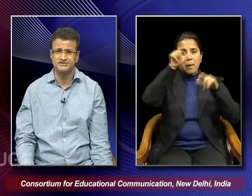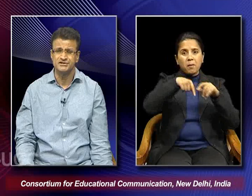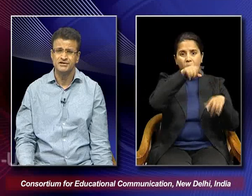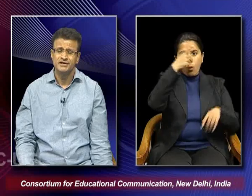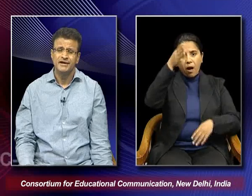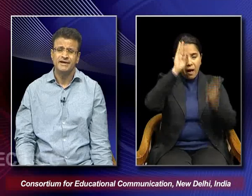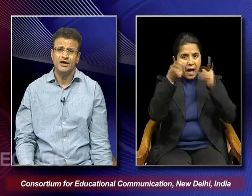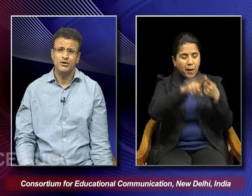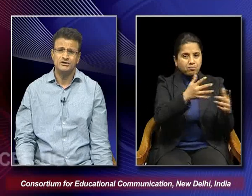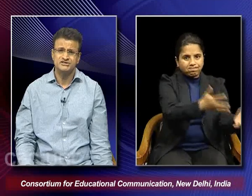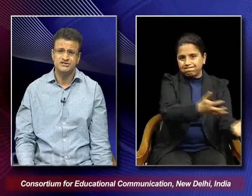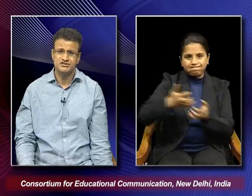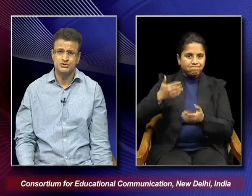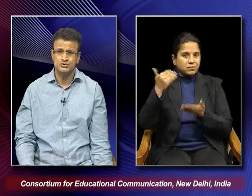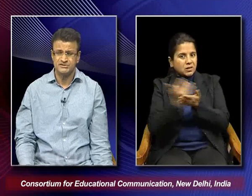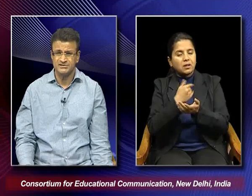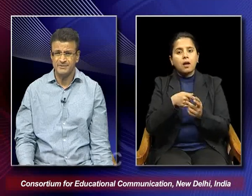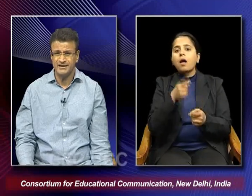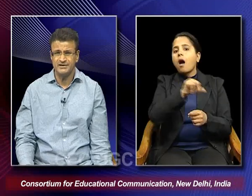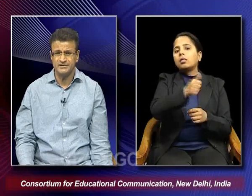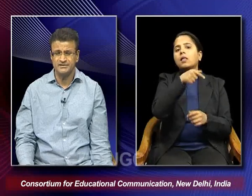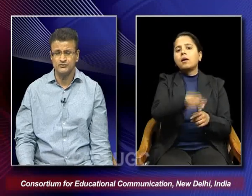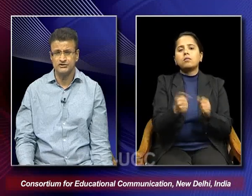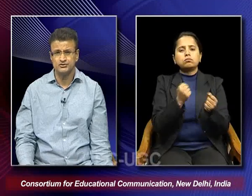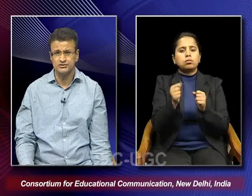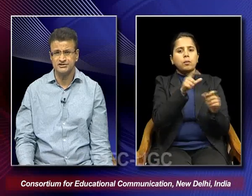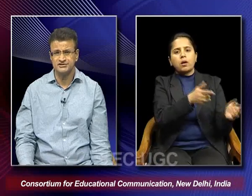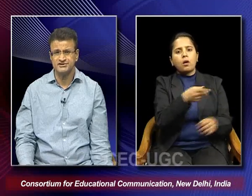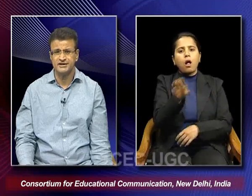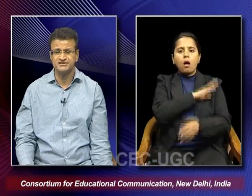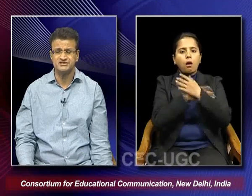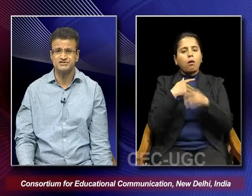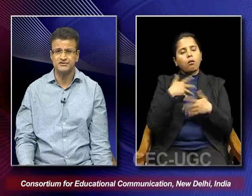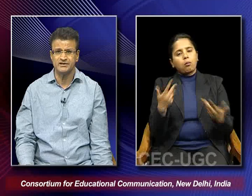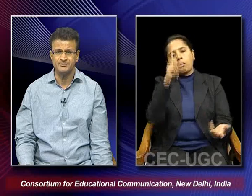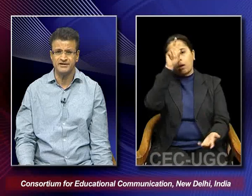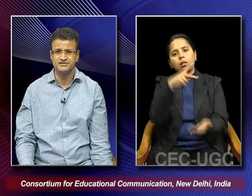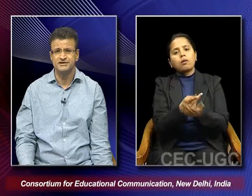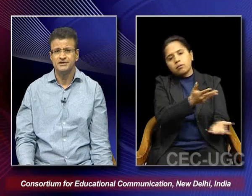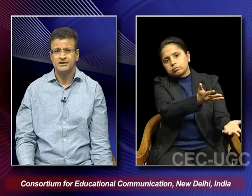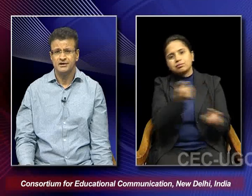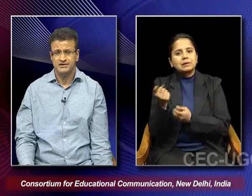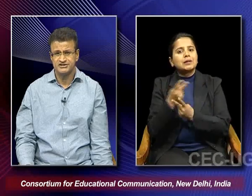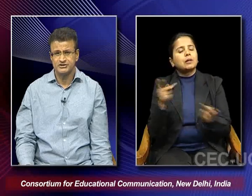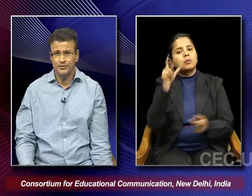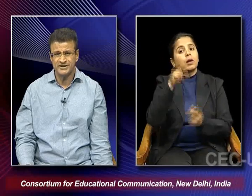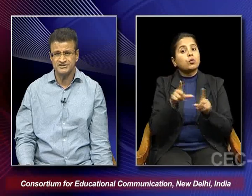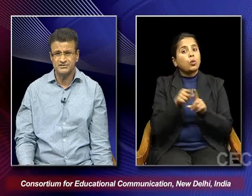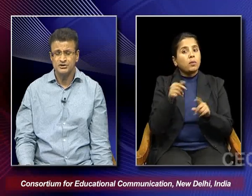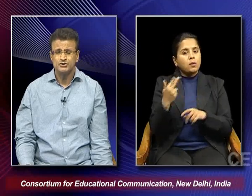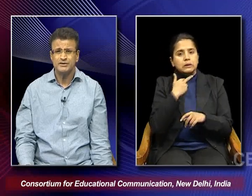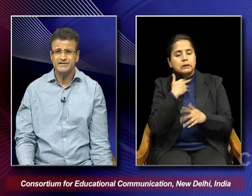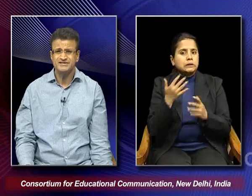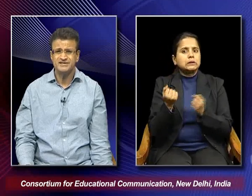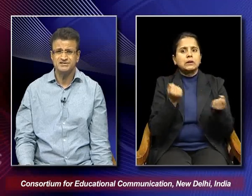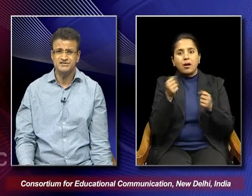soldiers, and how she rescues other pilot and the wounded soldiers and successfully completes risky operation.